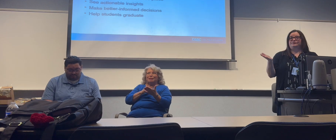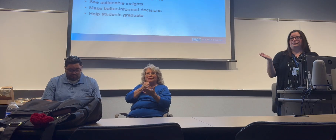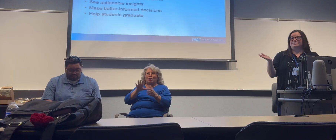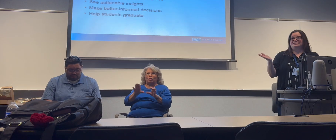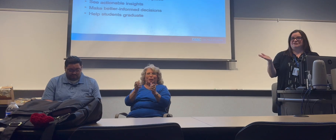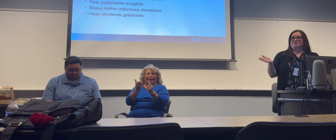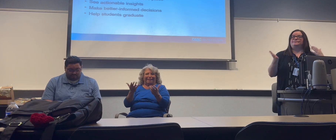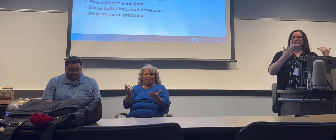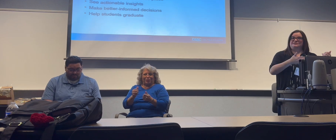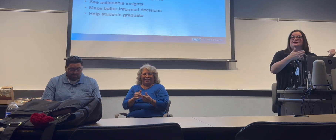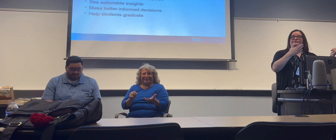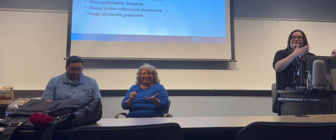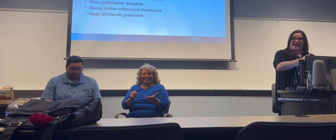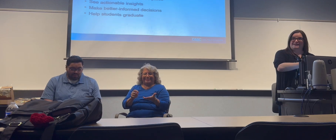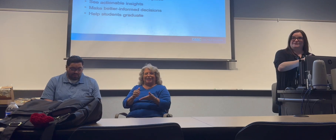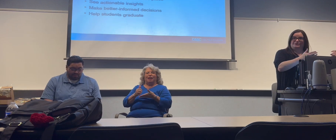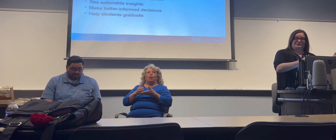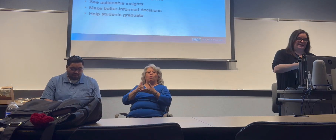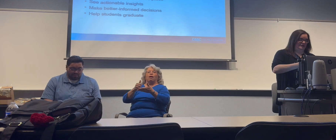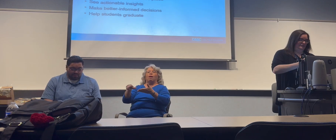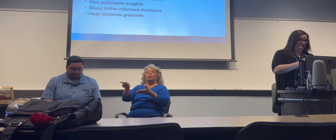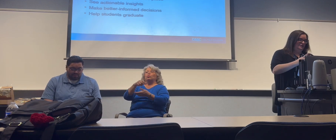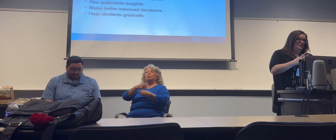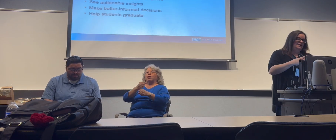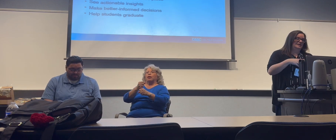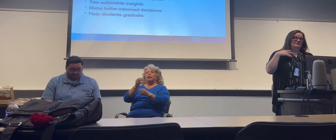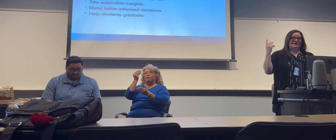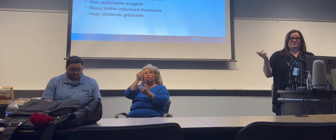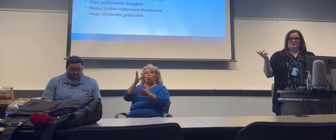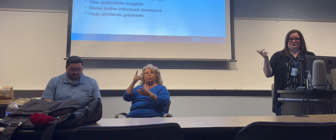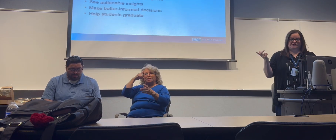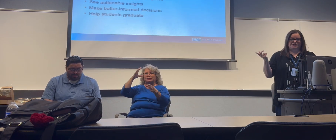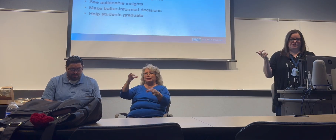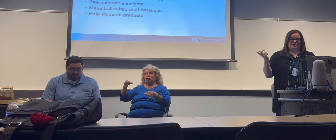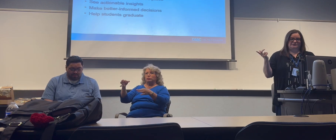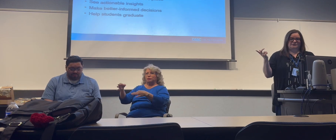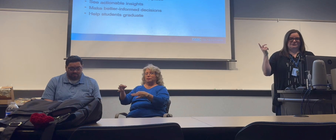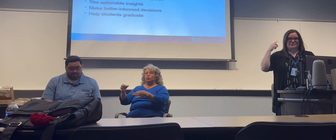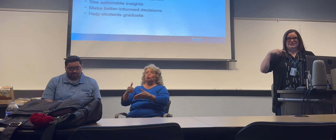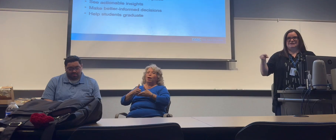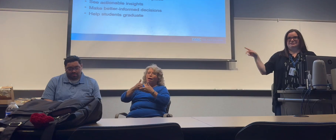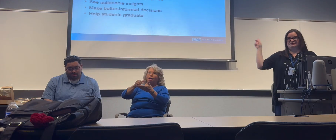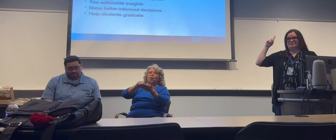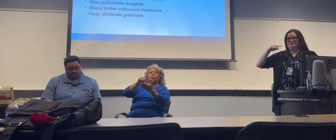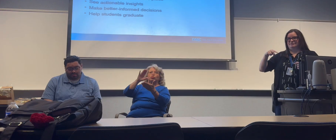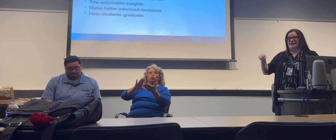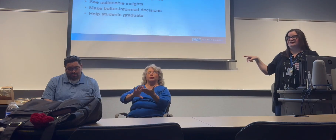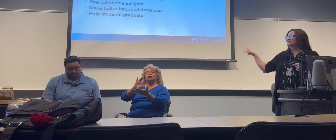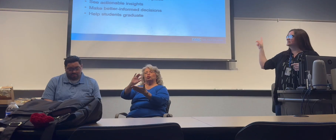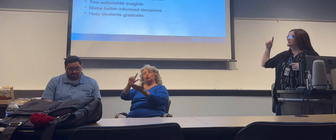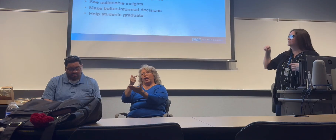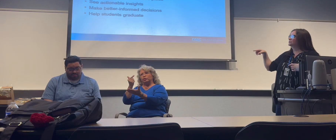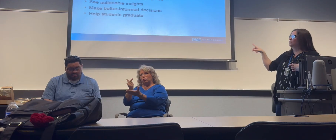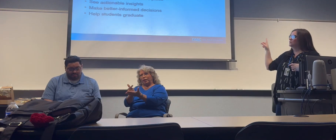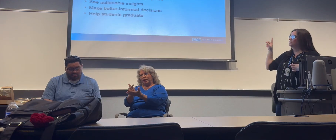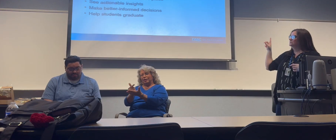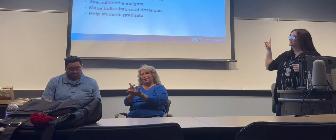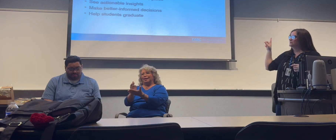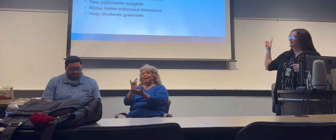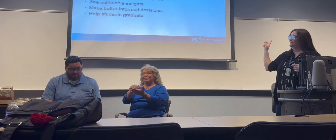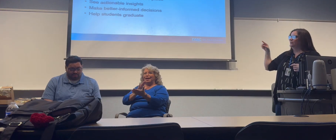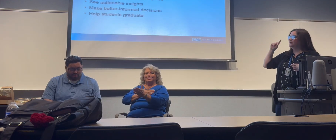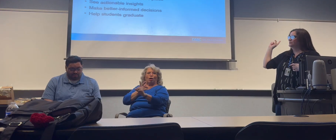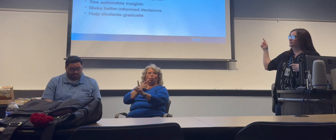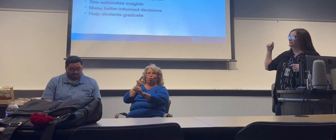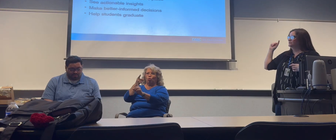make better informed decisions based off facts, real data, and to help students graduate. So to me, that's the end goal